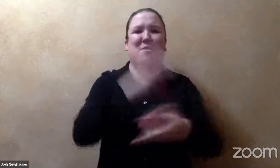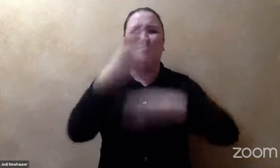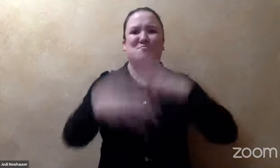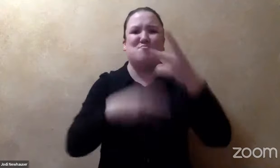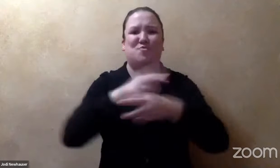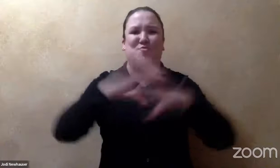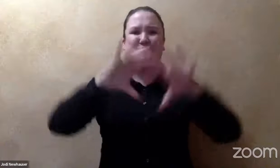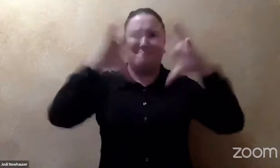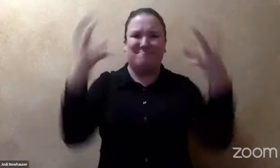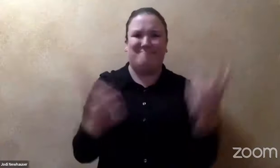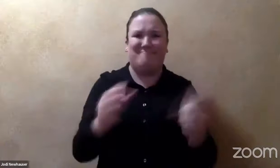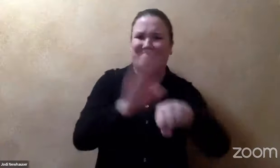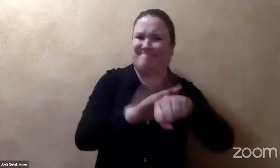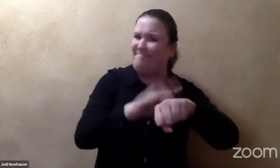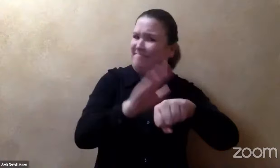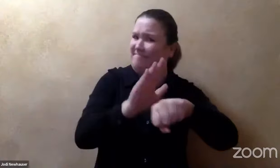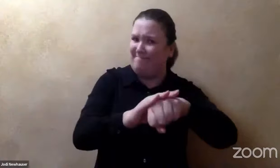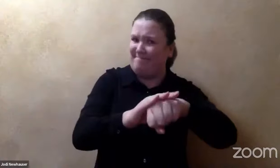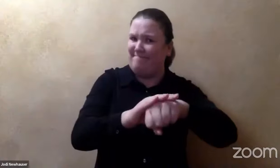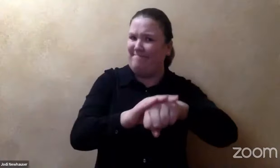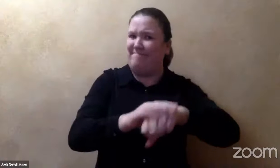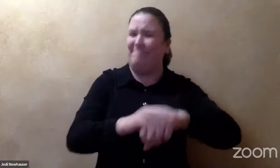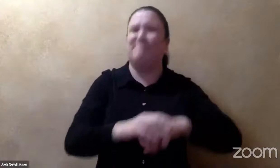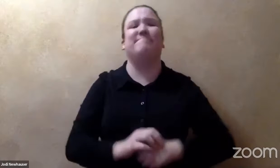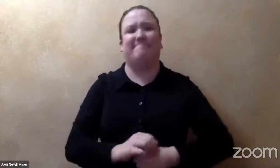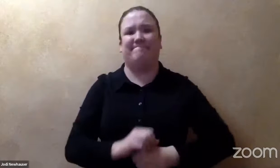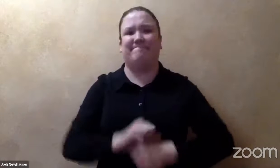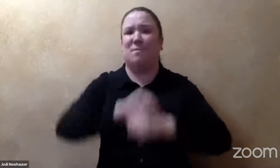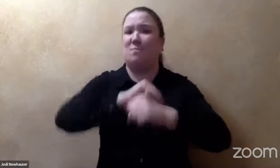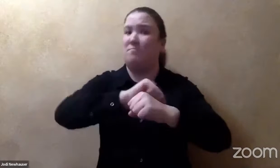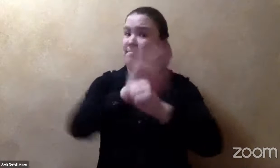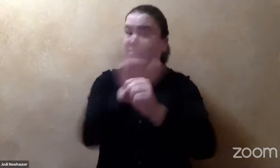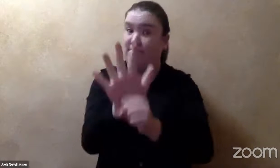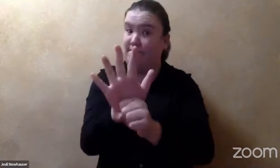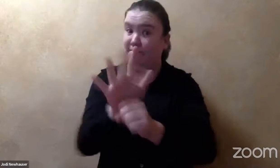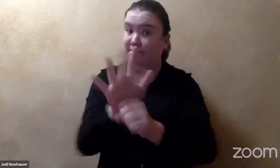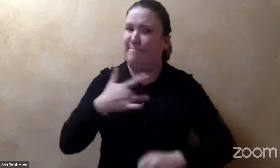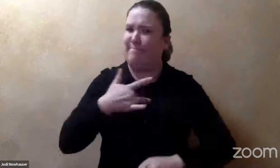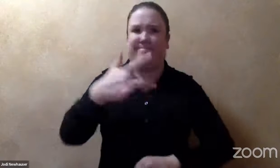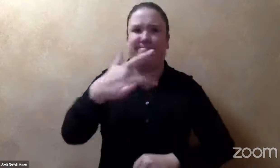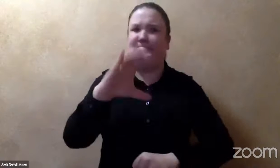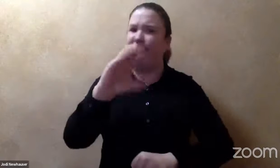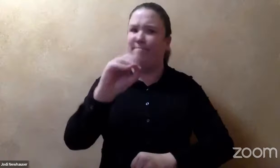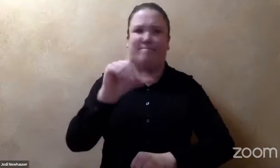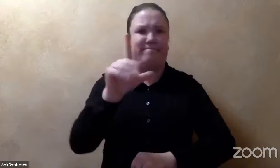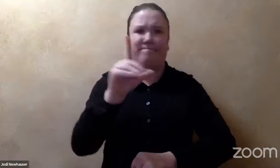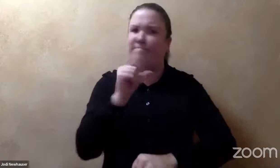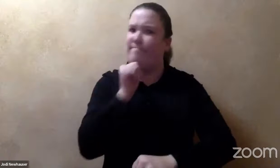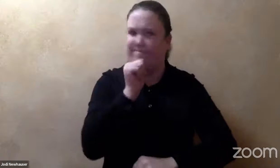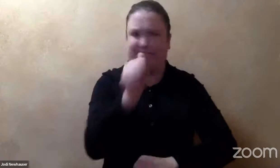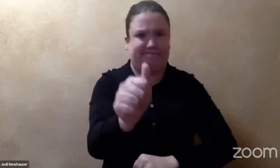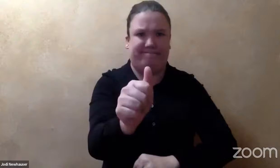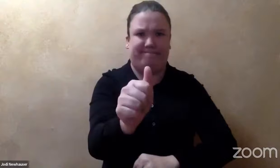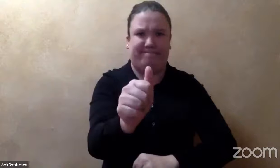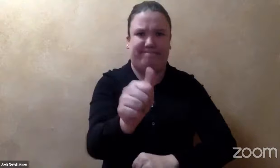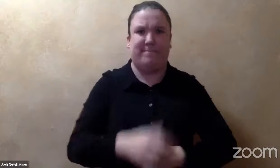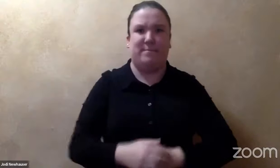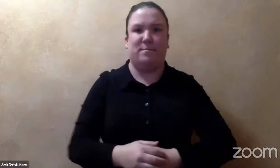is Jody Newhouser. Jody Newhouser is in her first year of the interpreter training program at the University